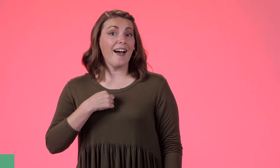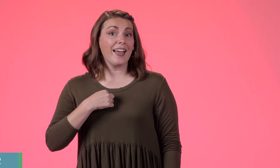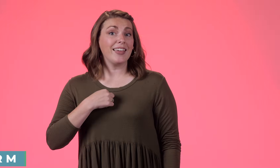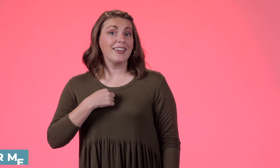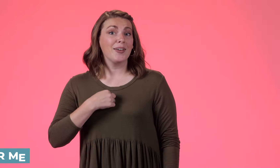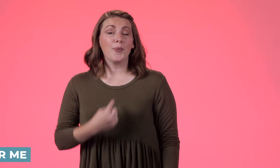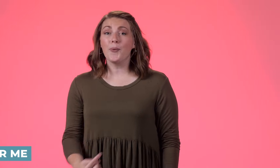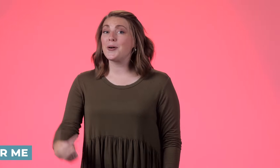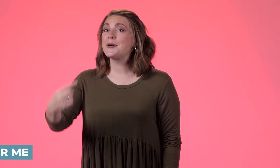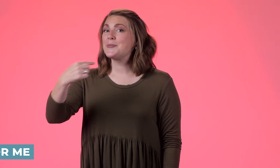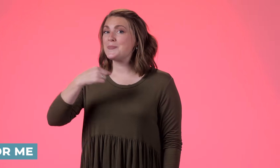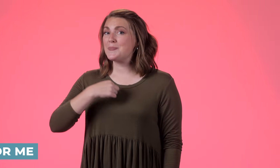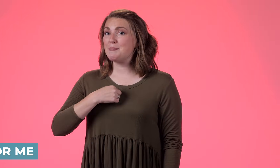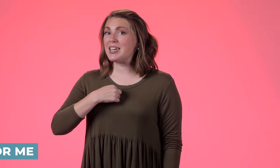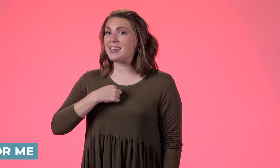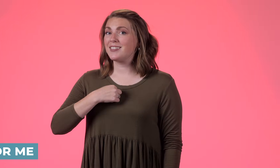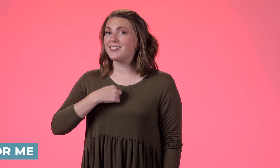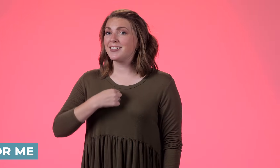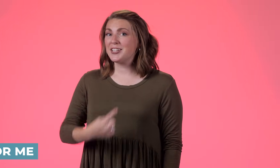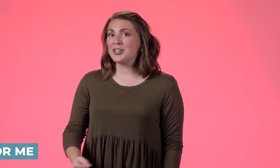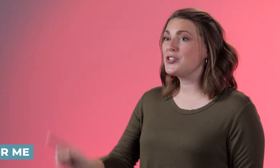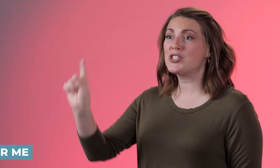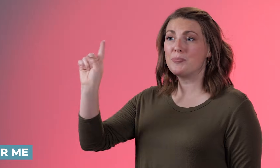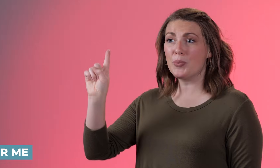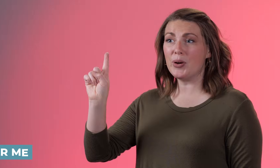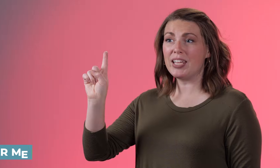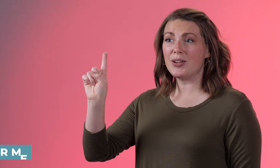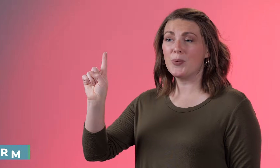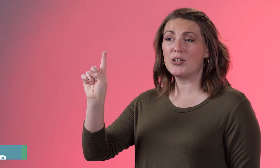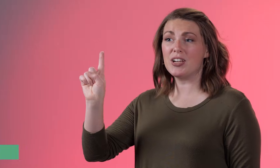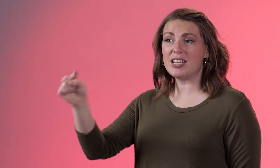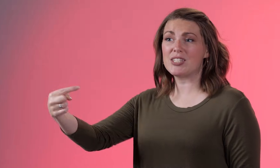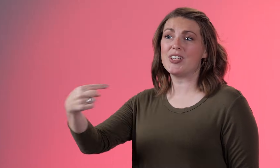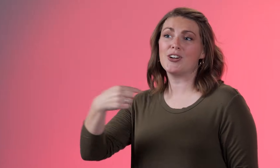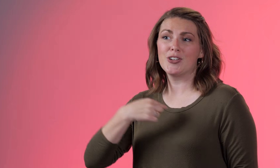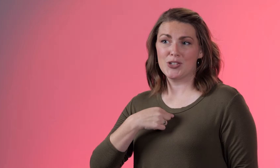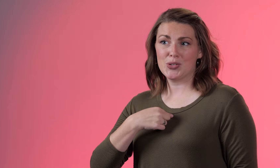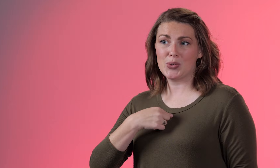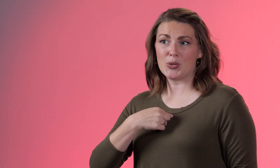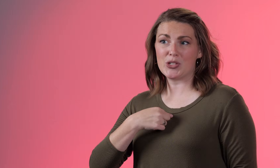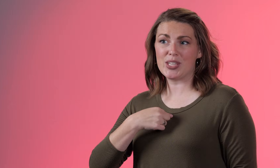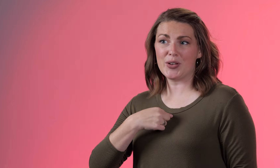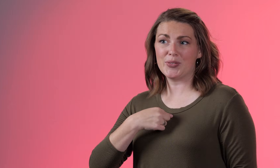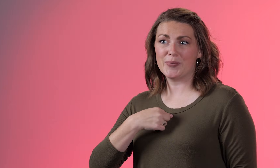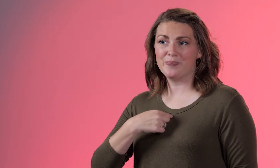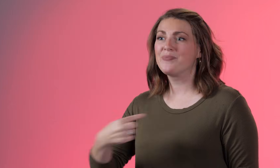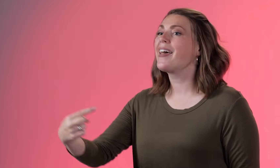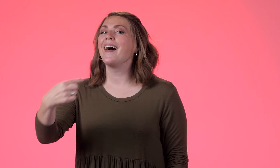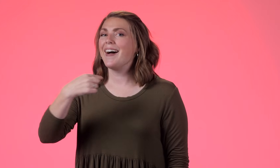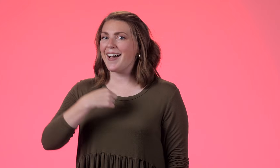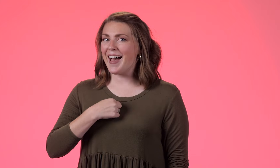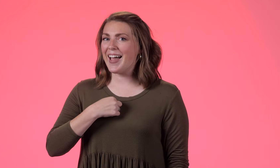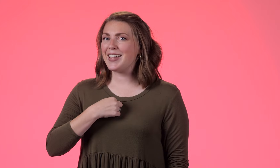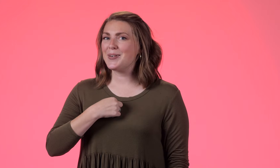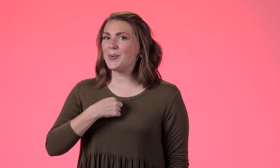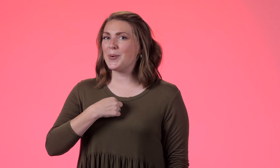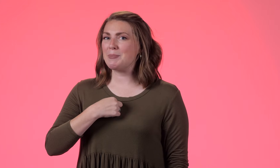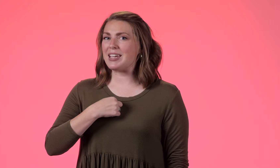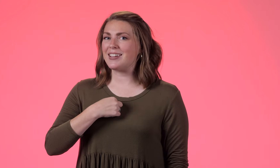I or me. You're just pointing with your index finger towards yourself. I or me.